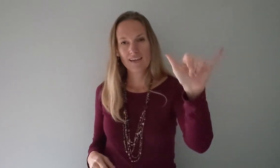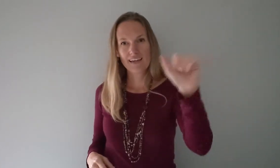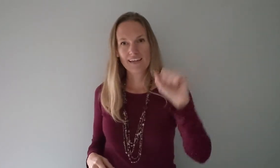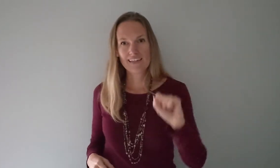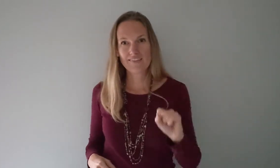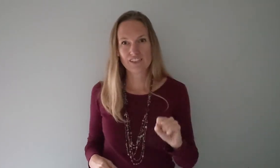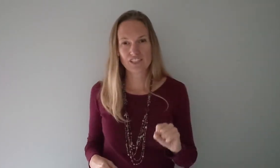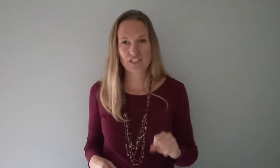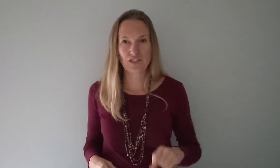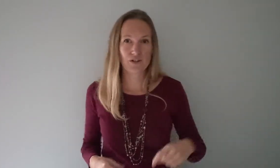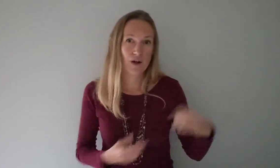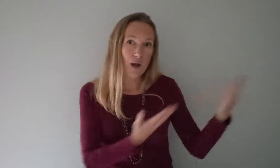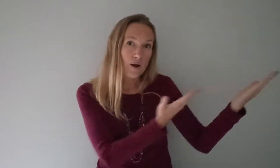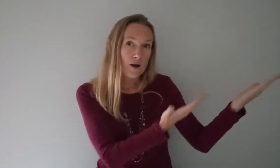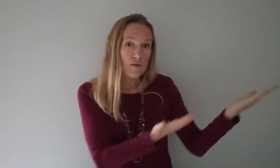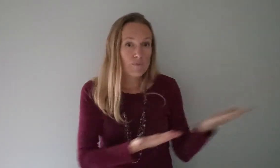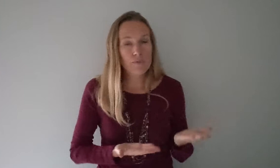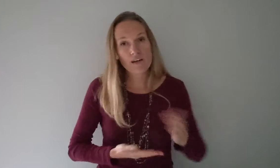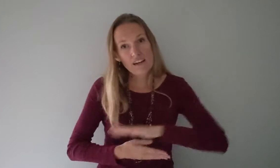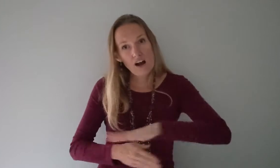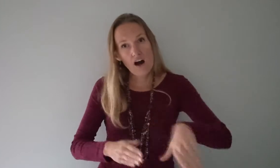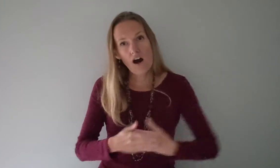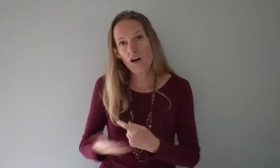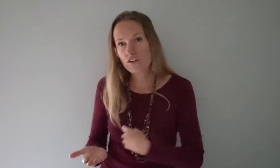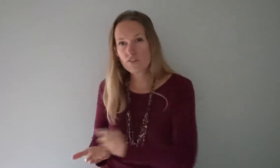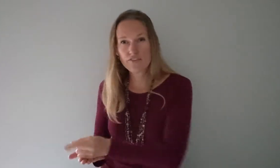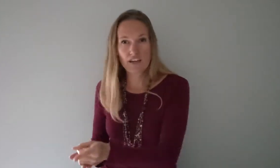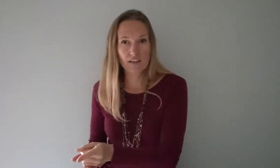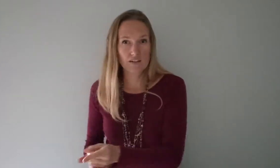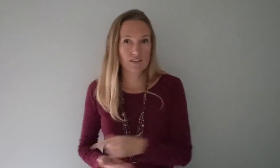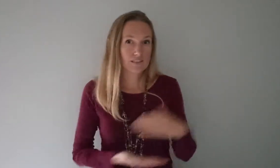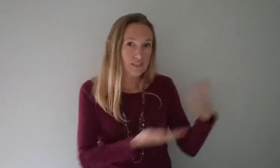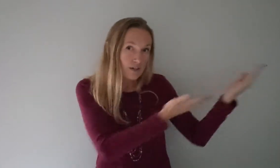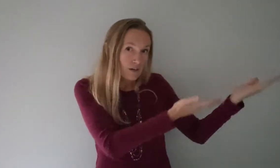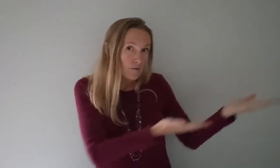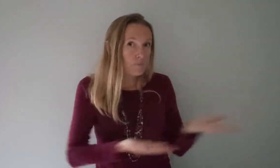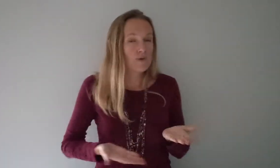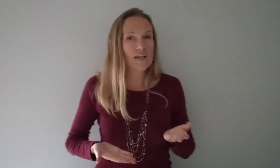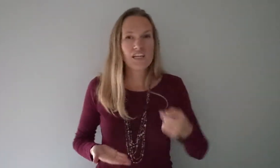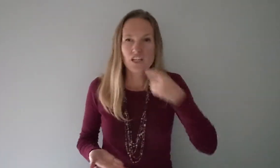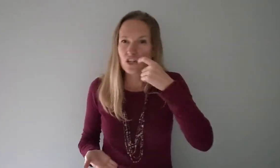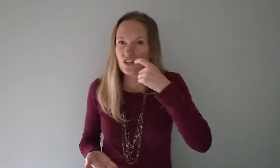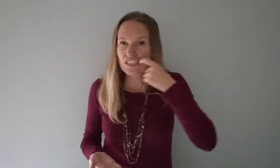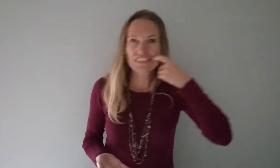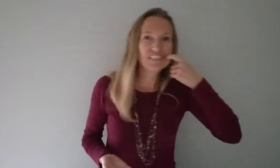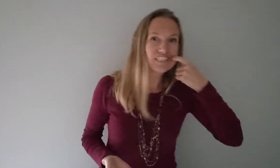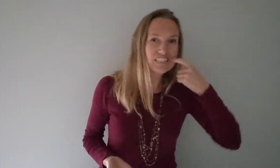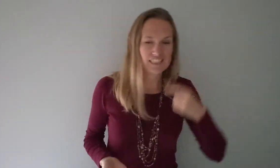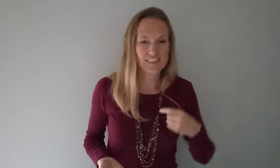Okay, and then verse 2, bring all your failures, bring your addictions,